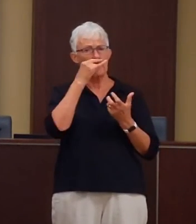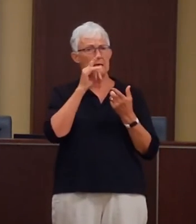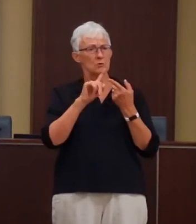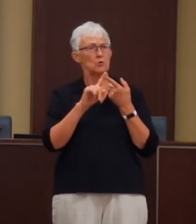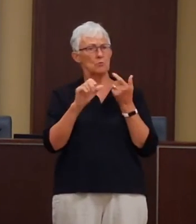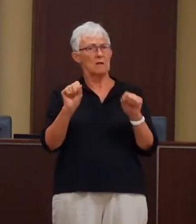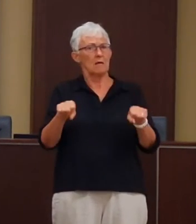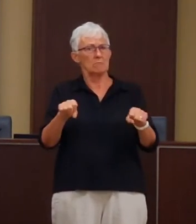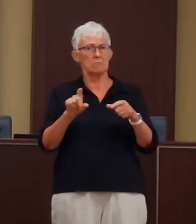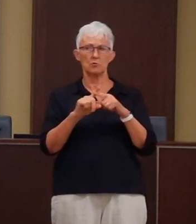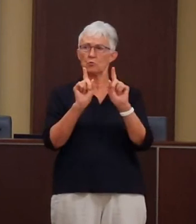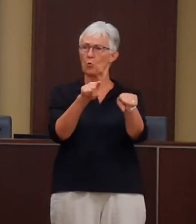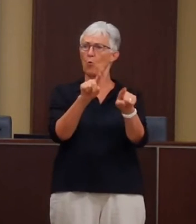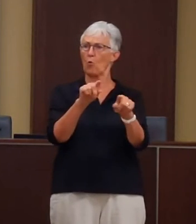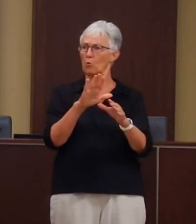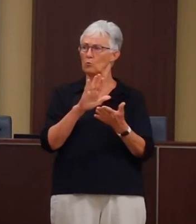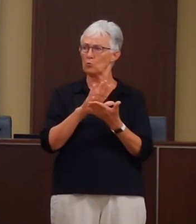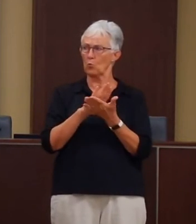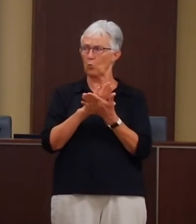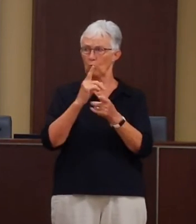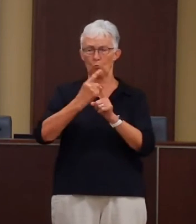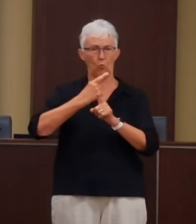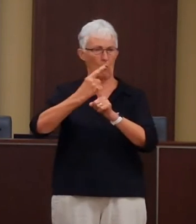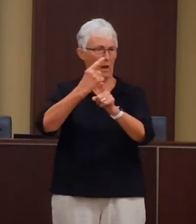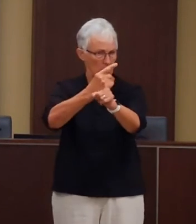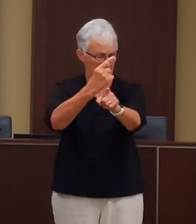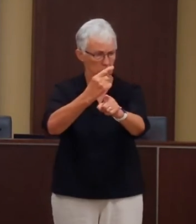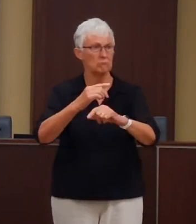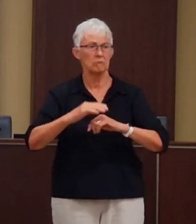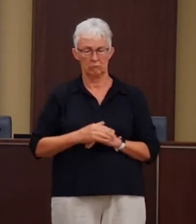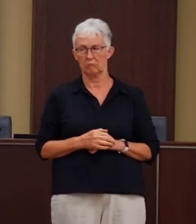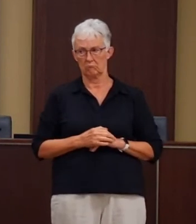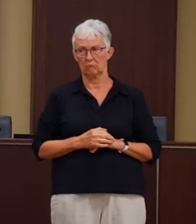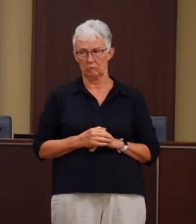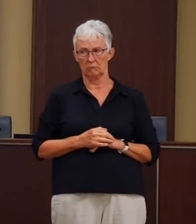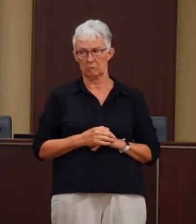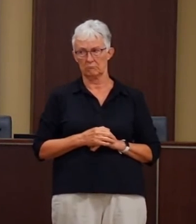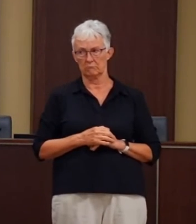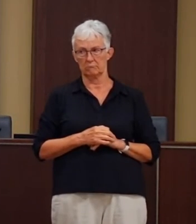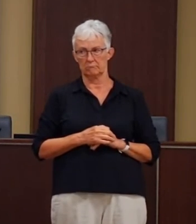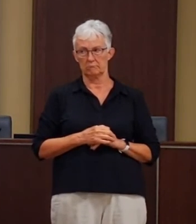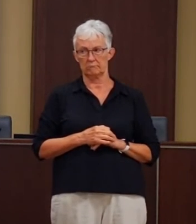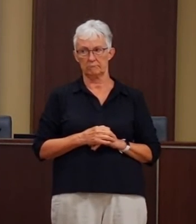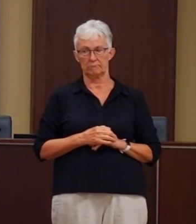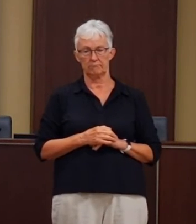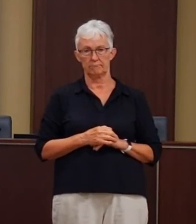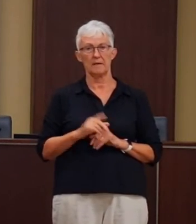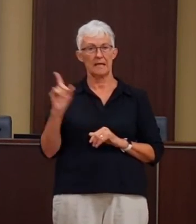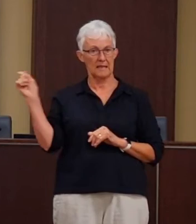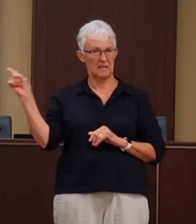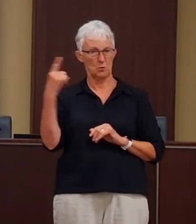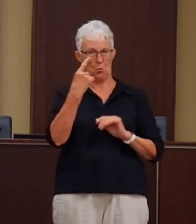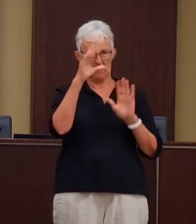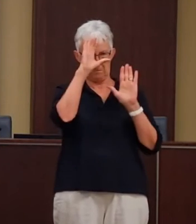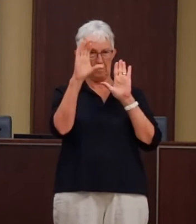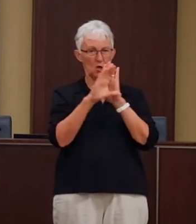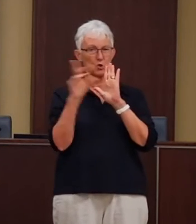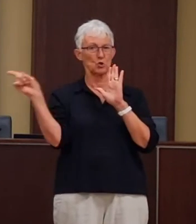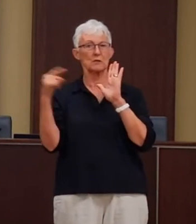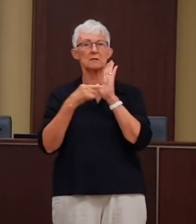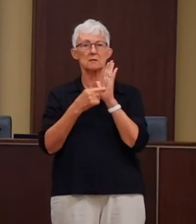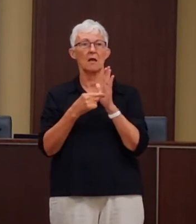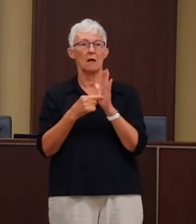is what we're seeking with this safe recovery to school plan. This is an example behind me of what